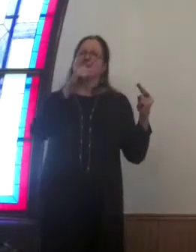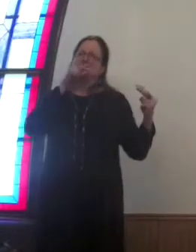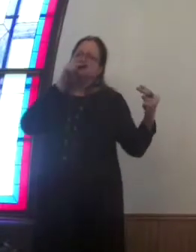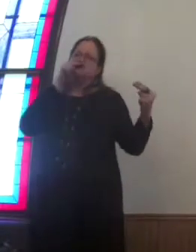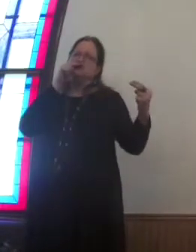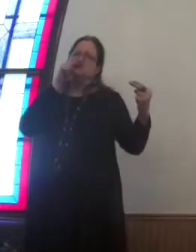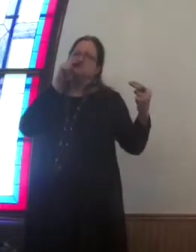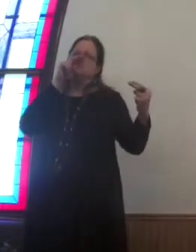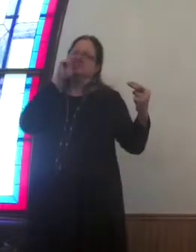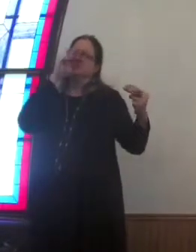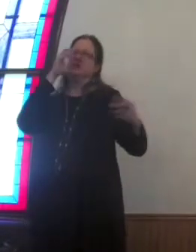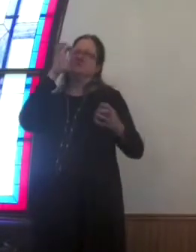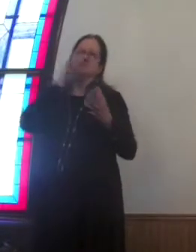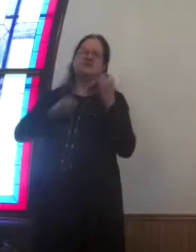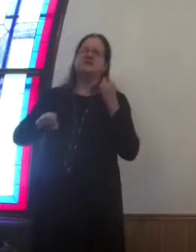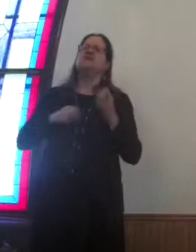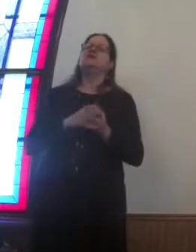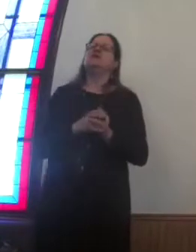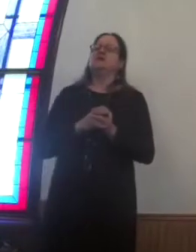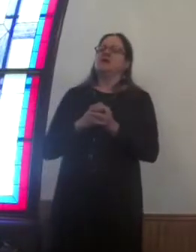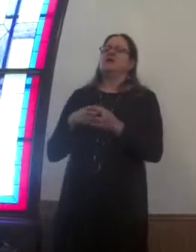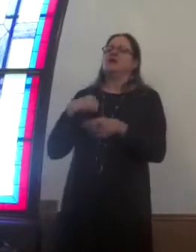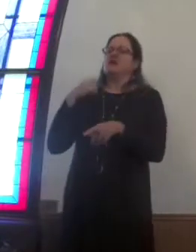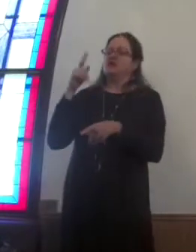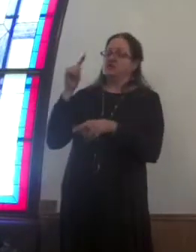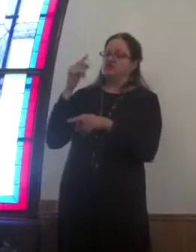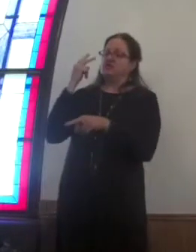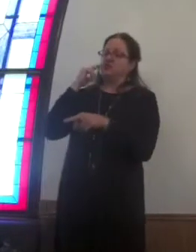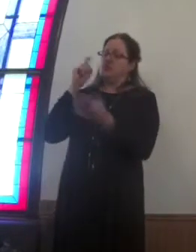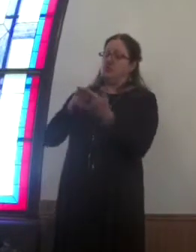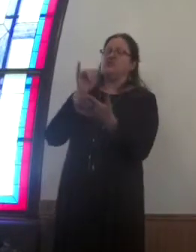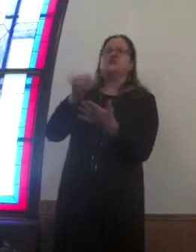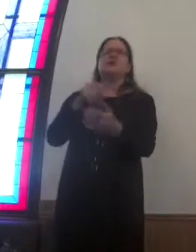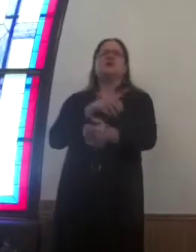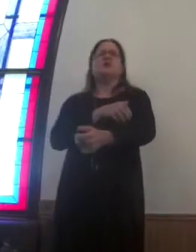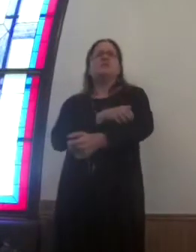gaze, Tutu acknowledged their power.